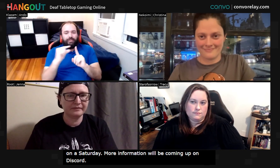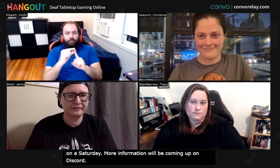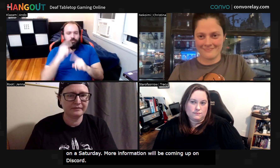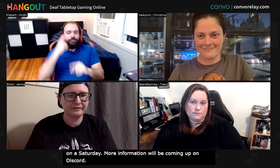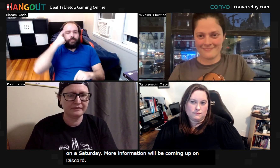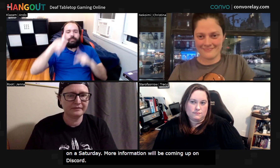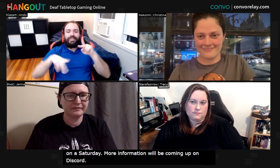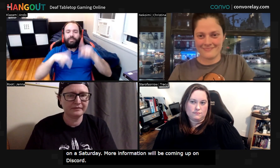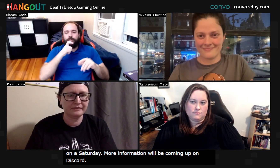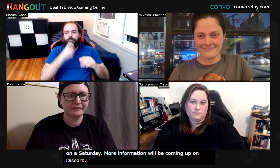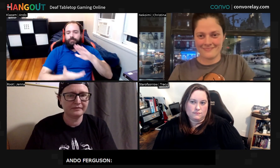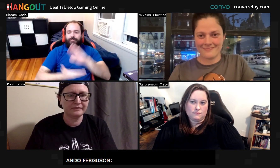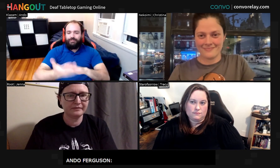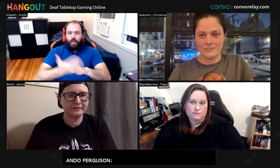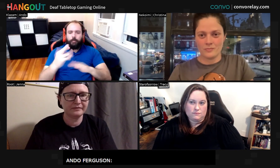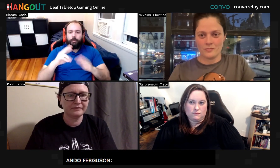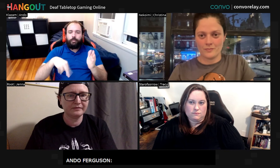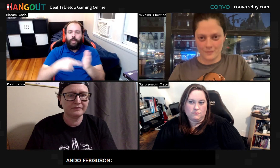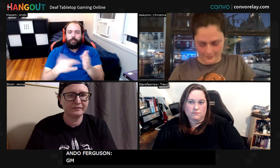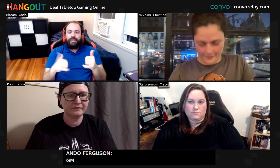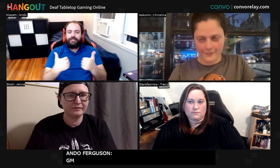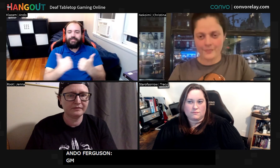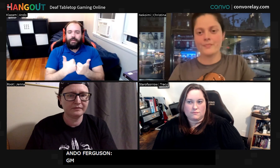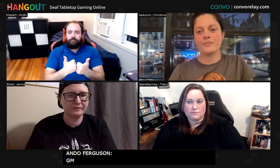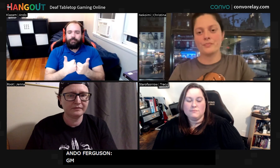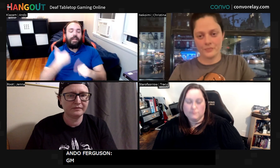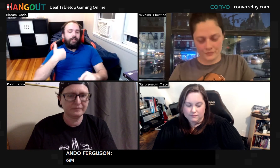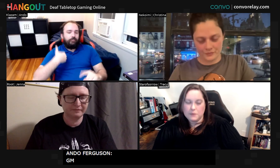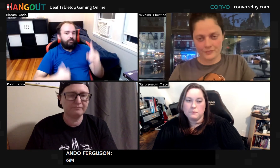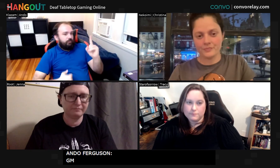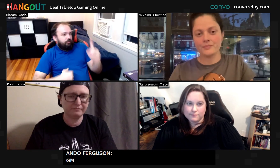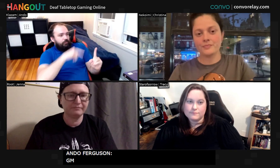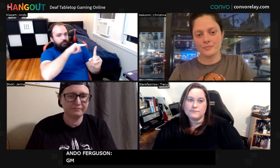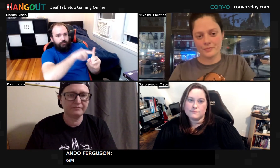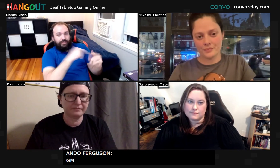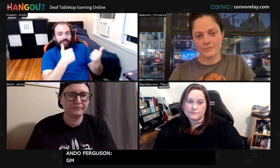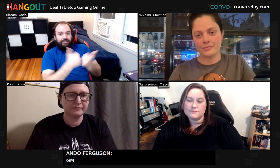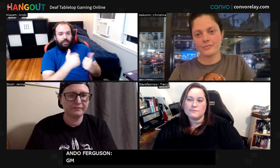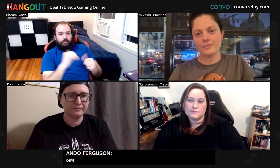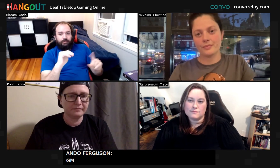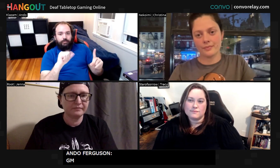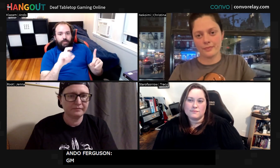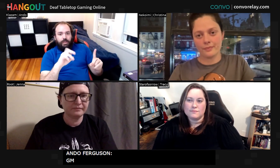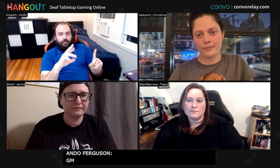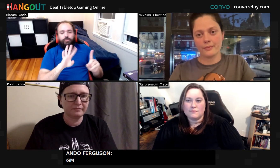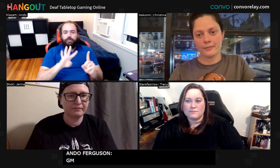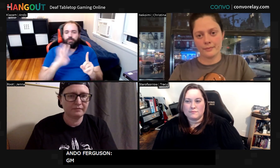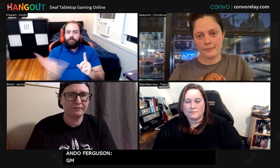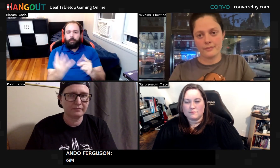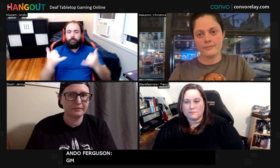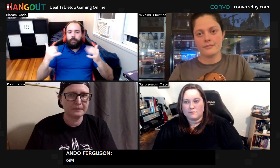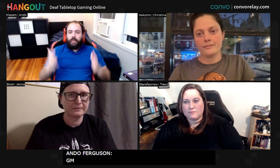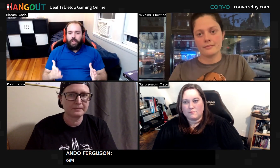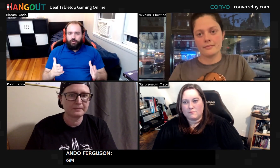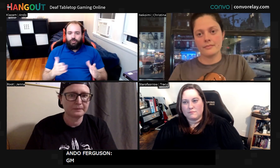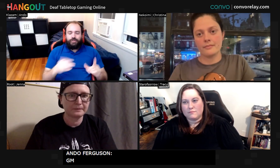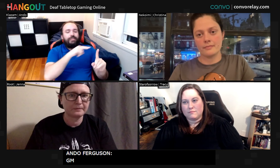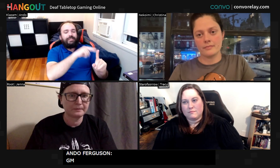kind of a overarching word. So that's kind of people who run these role-playing games. So this person is a person game master, and then we